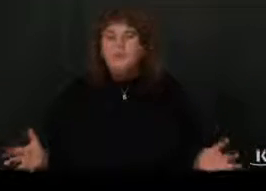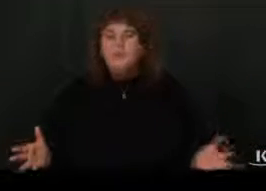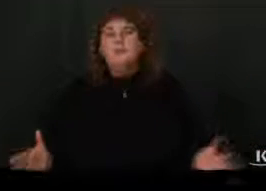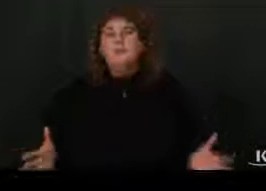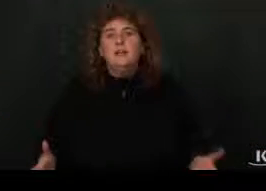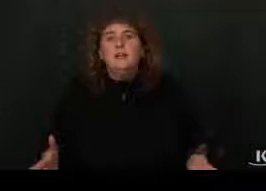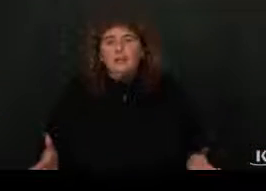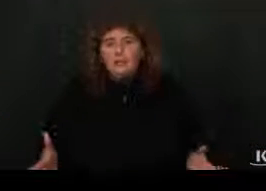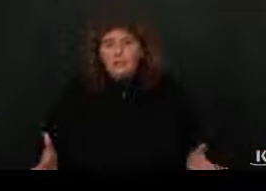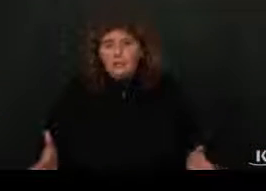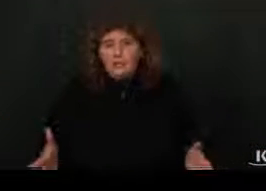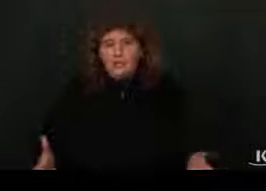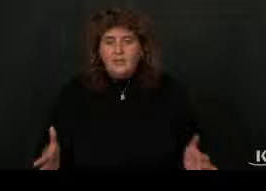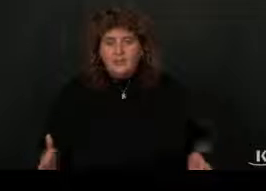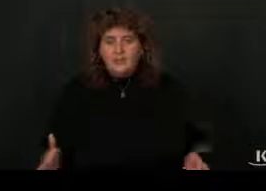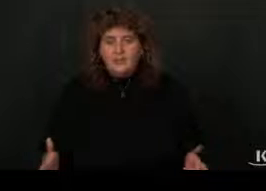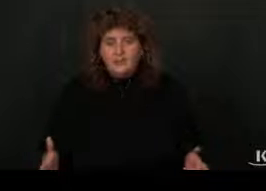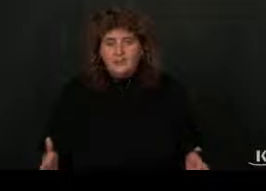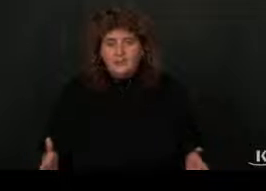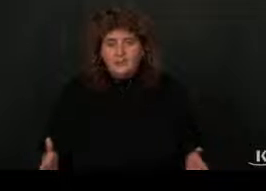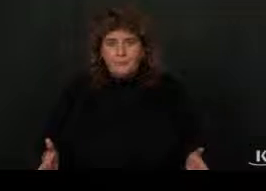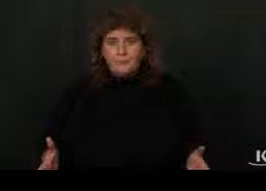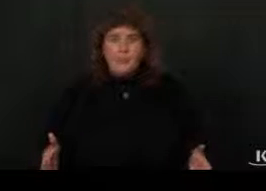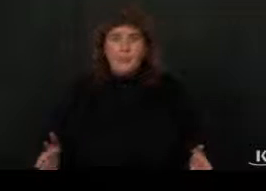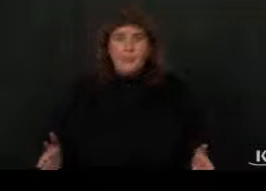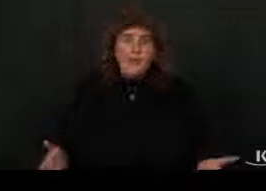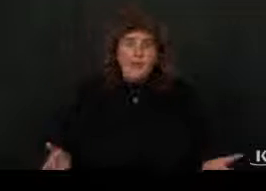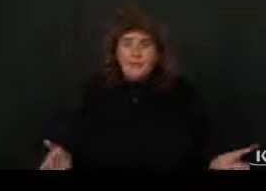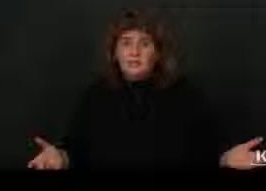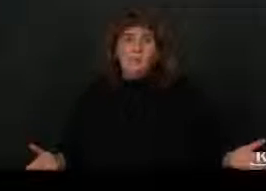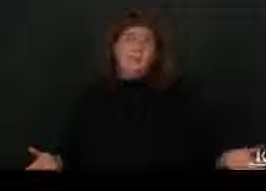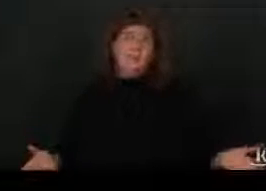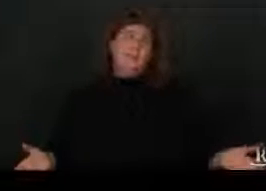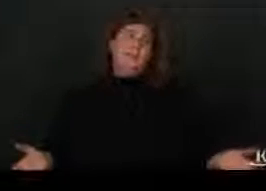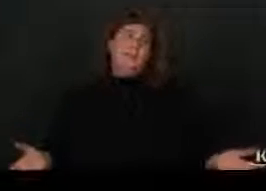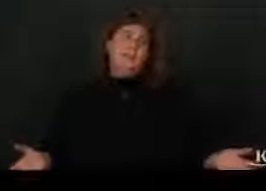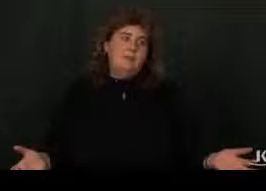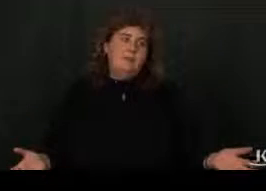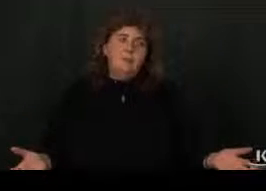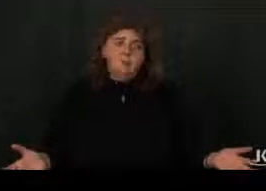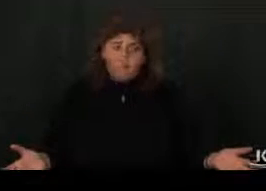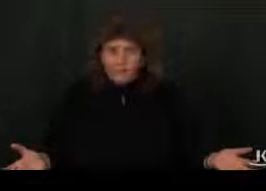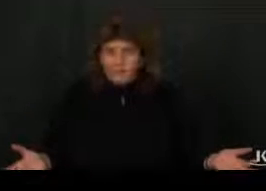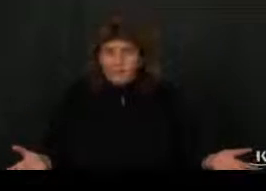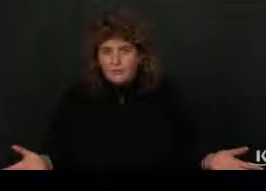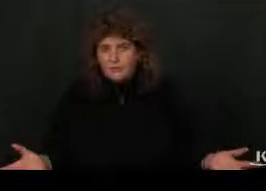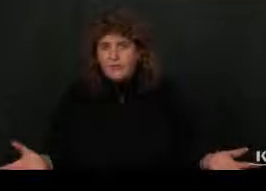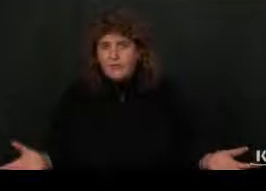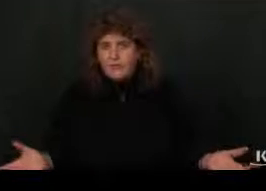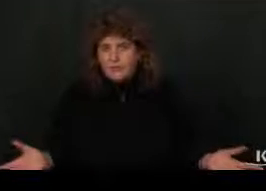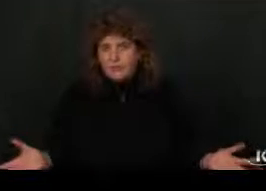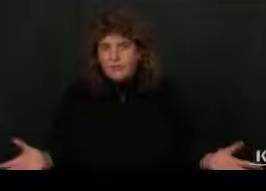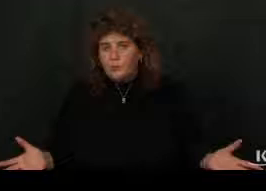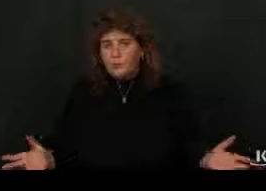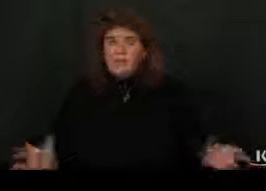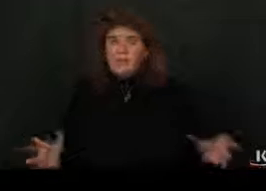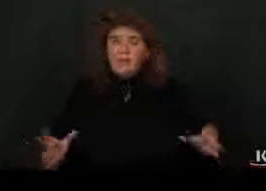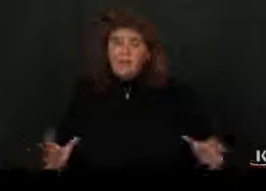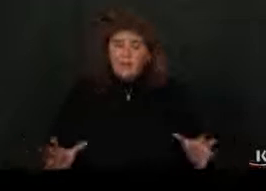rusty nail, you get tetanus. And then I didn't know enough to say, Mom, clearly I was vaccinated. It's cool.